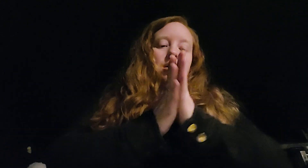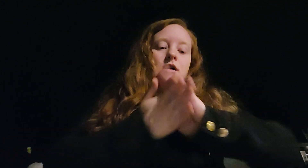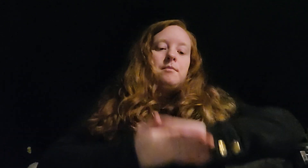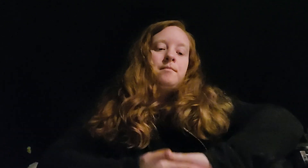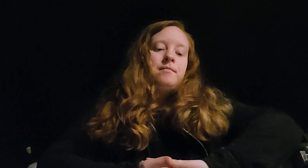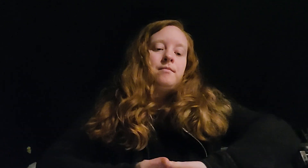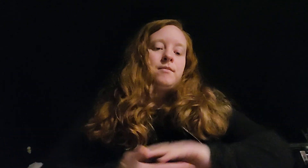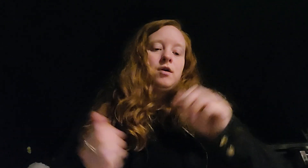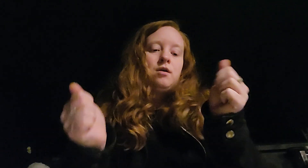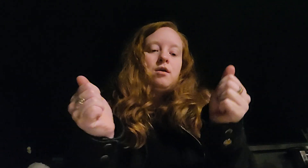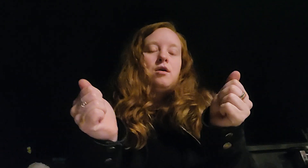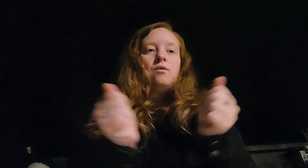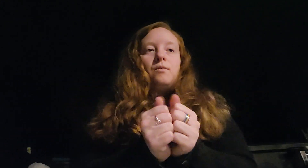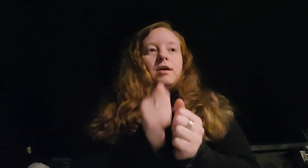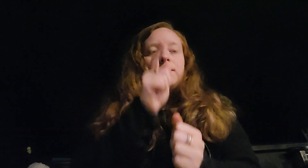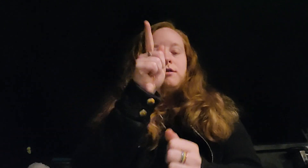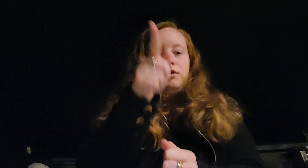Become with you.